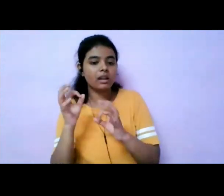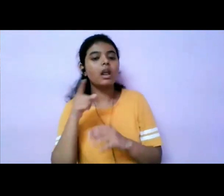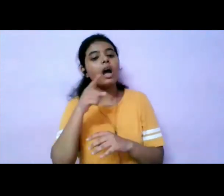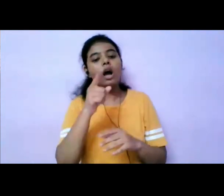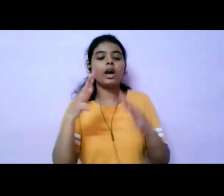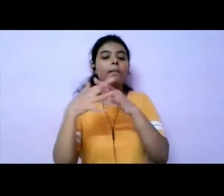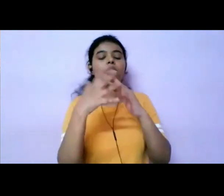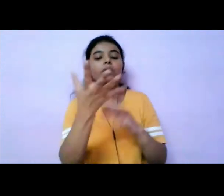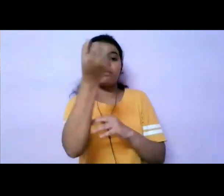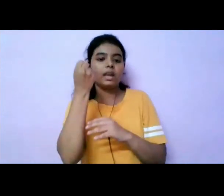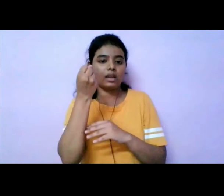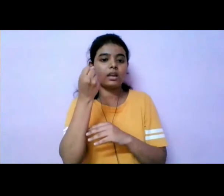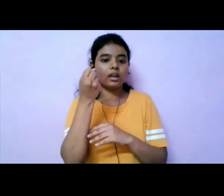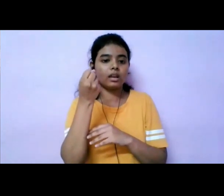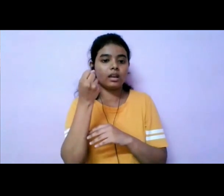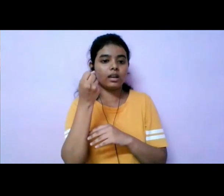States.